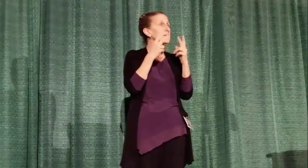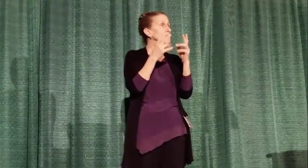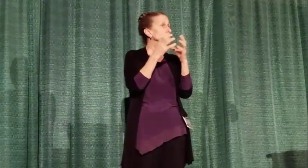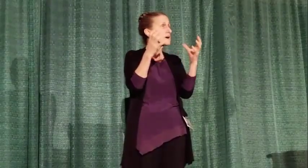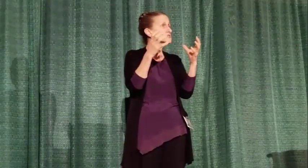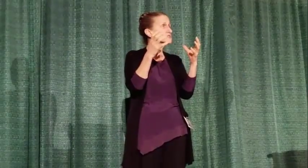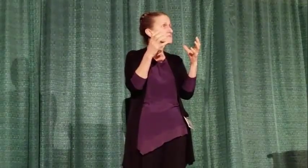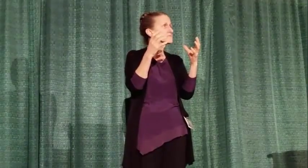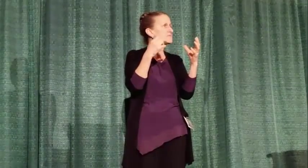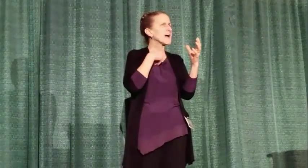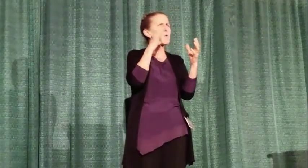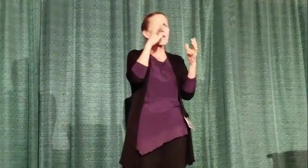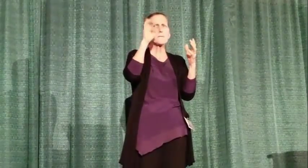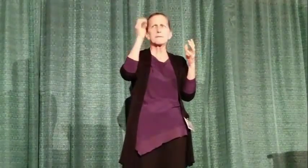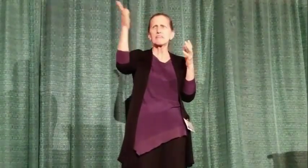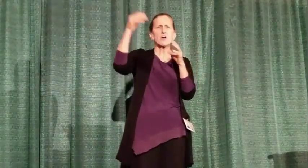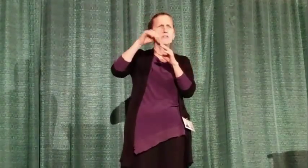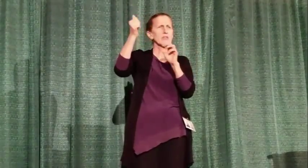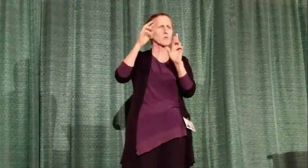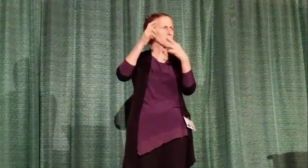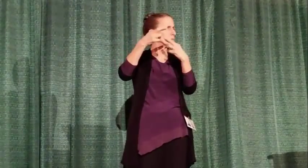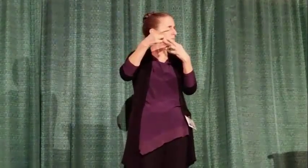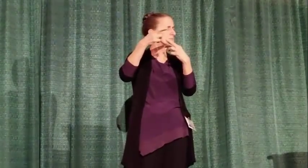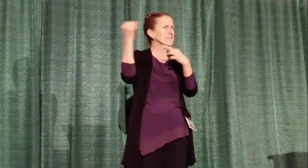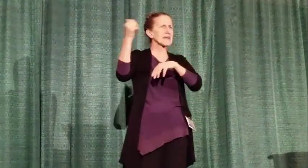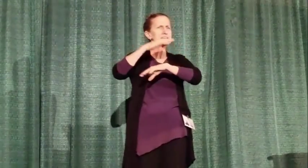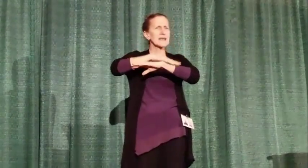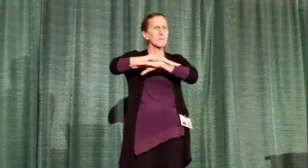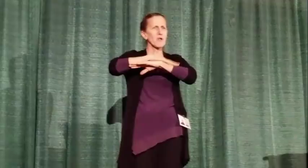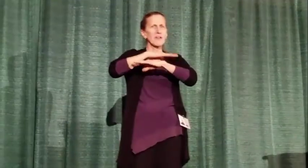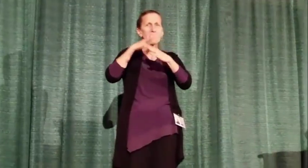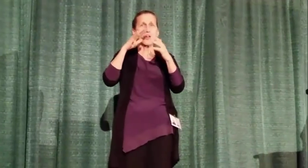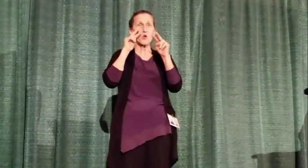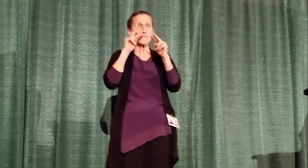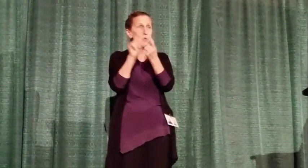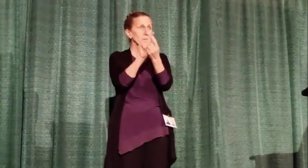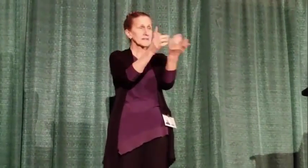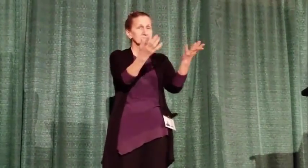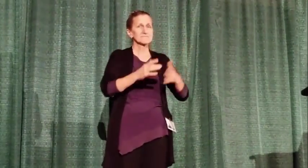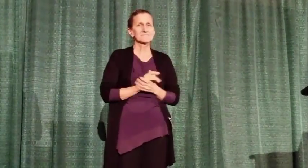I'll be in the other room at my table. Looking forward to seeing you.